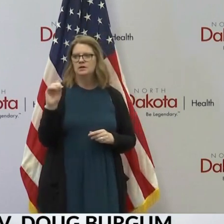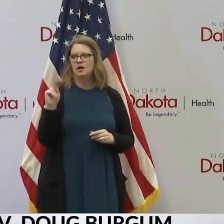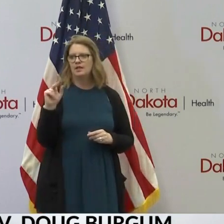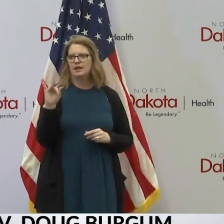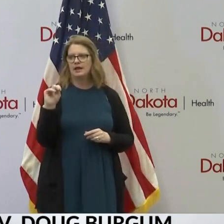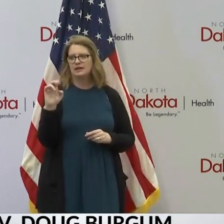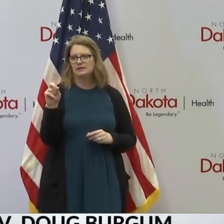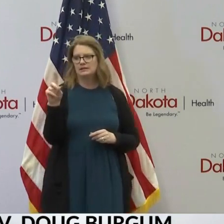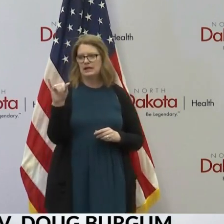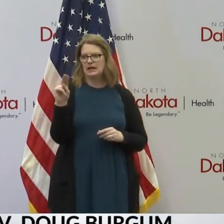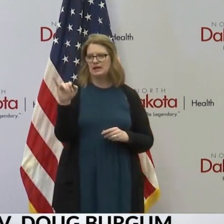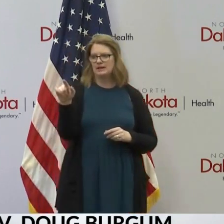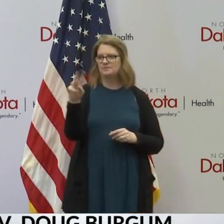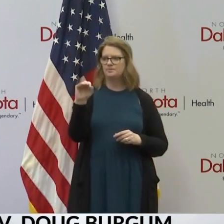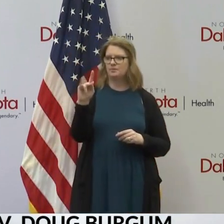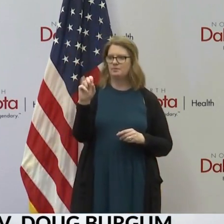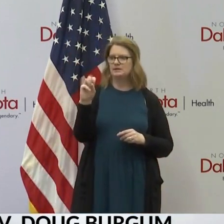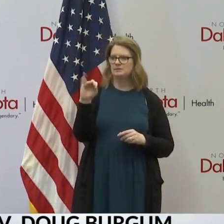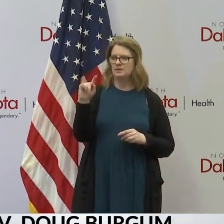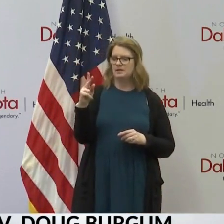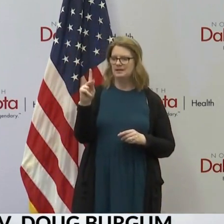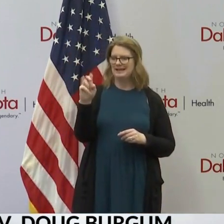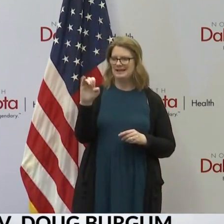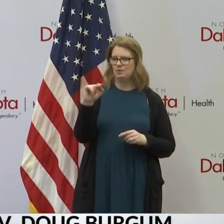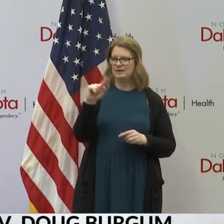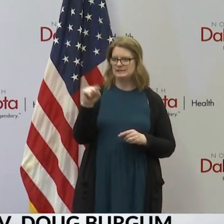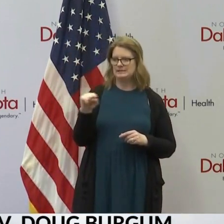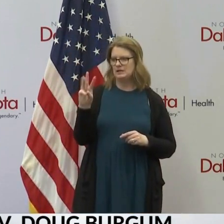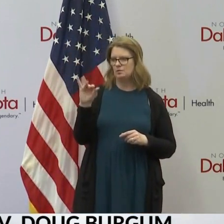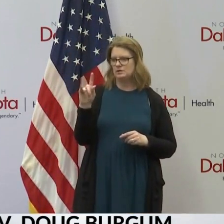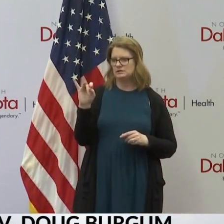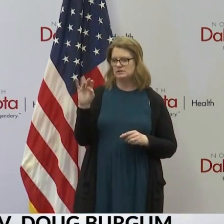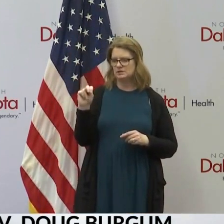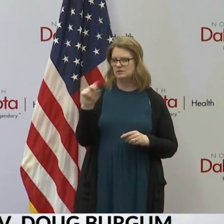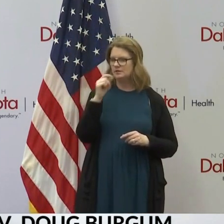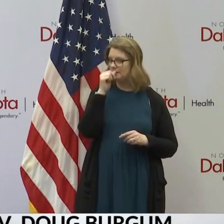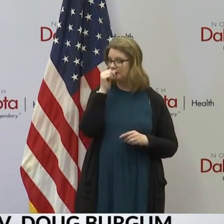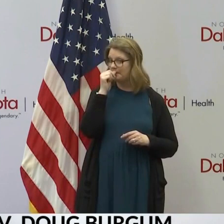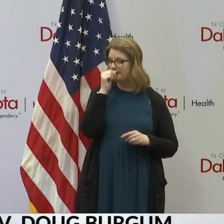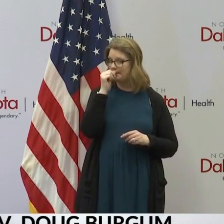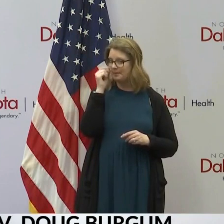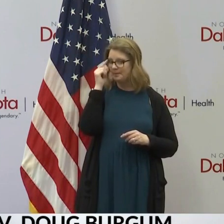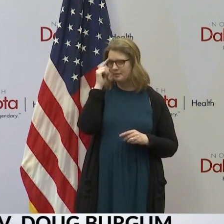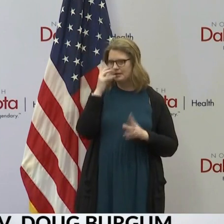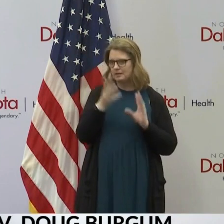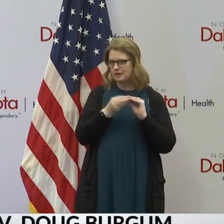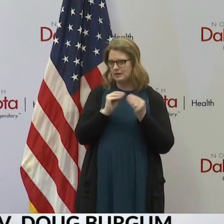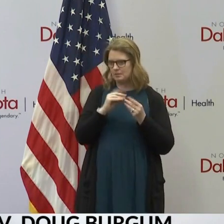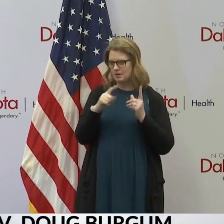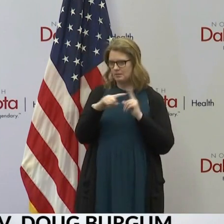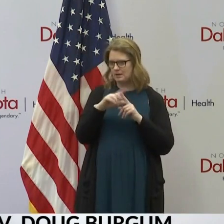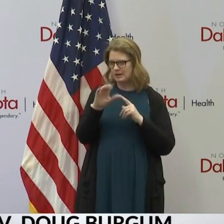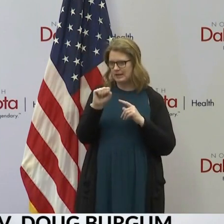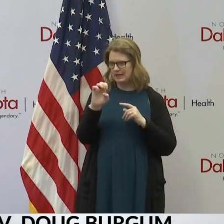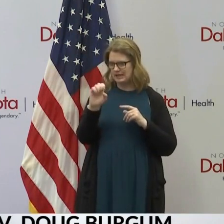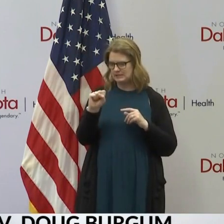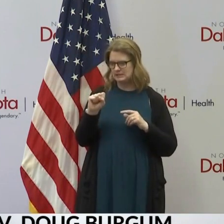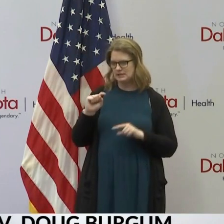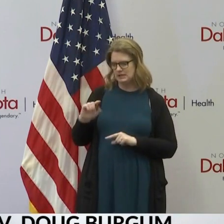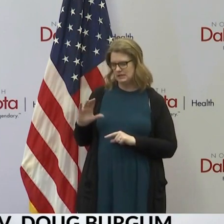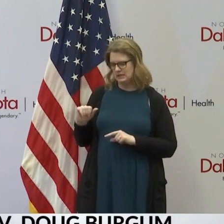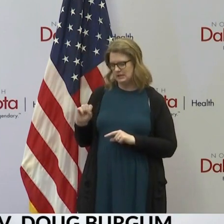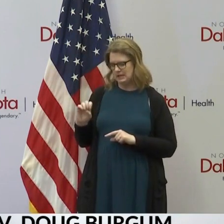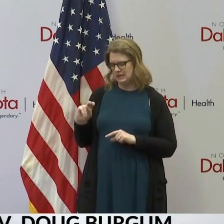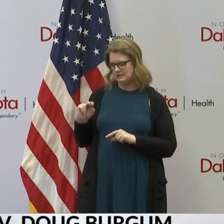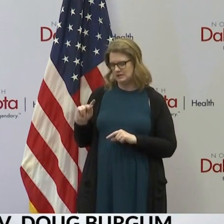Okay, Danny? Mike Smith, 660 KUYZ in Williston. The number of positive cases in Cass